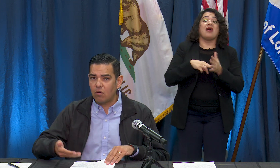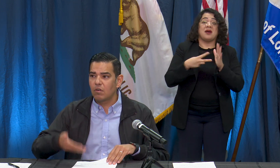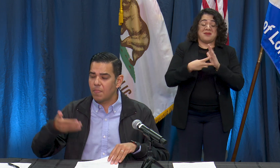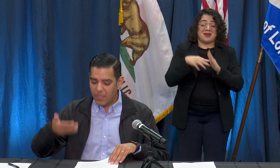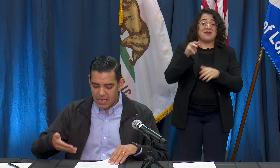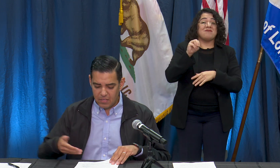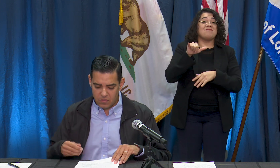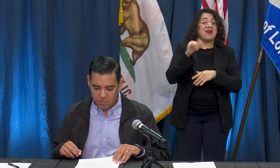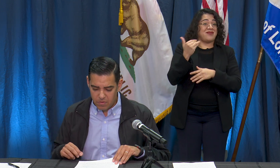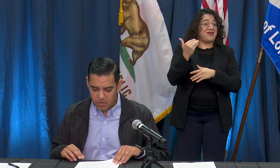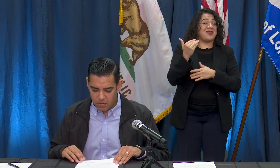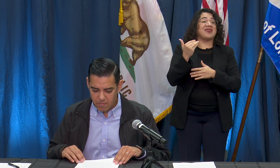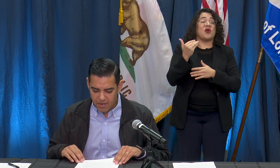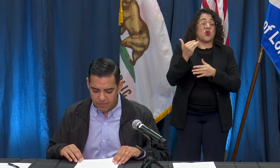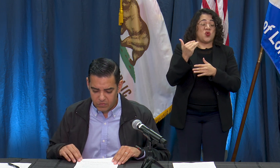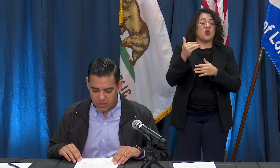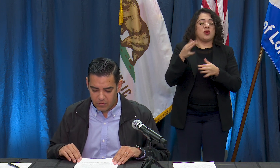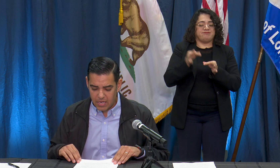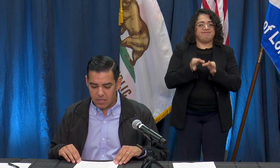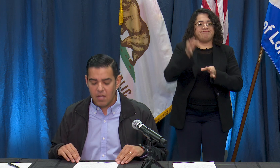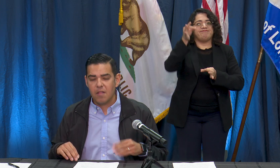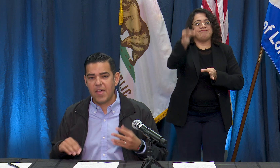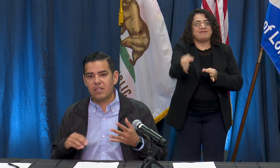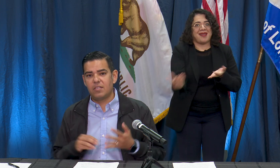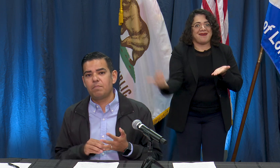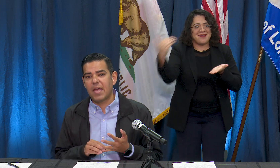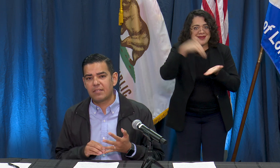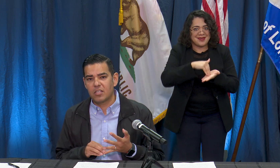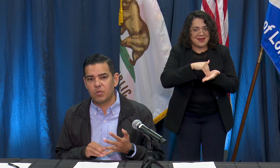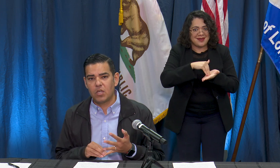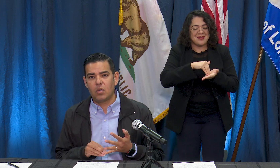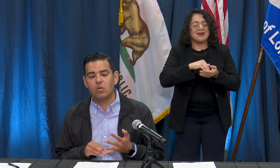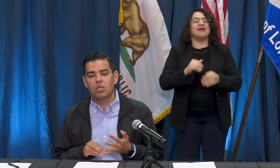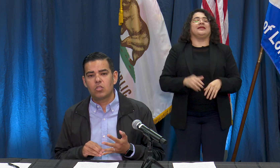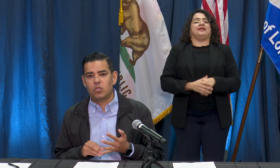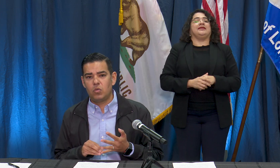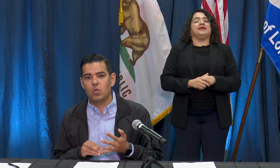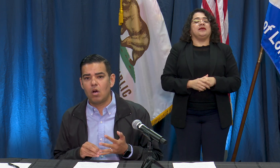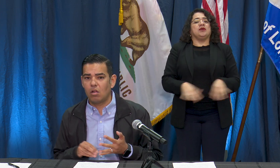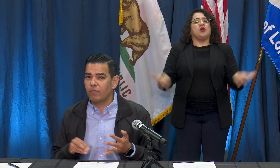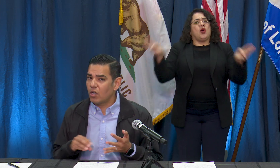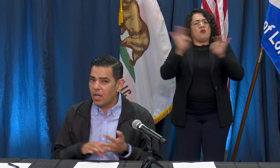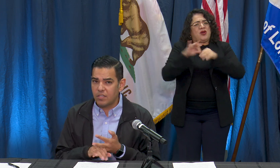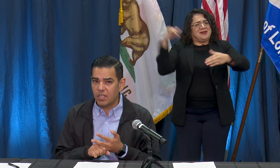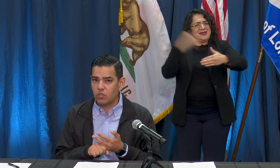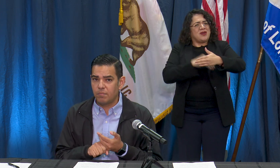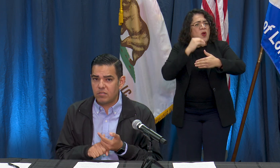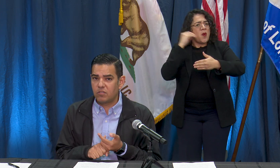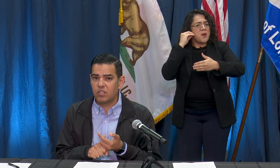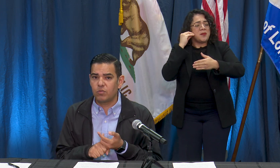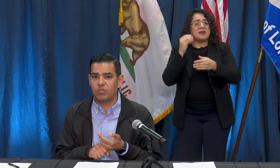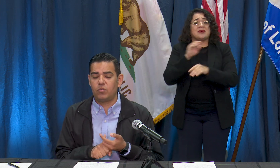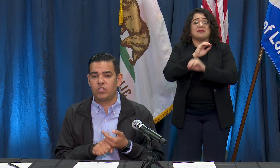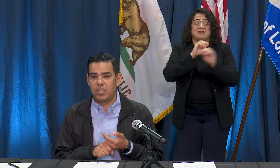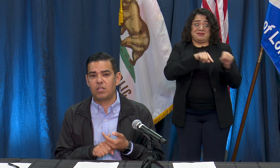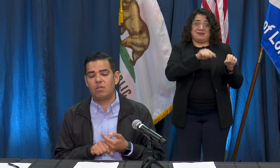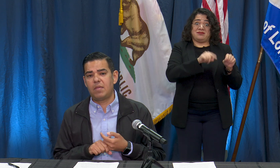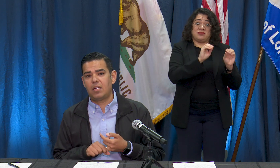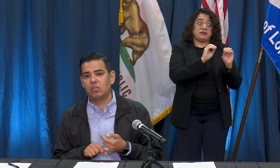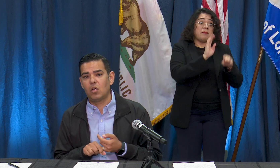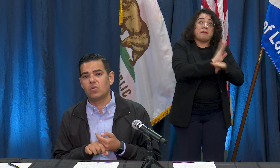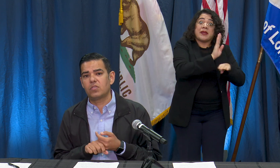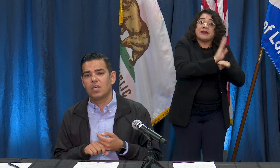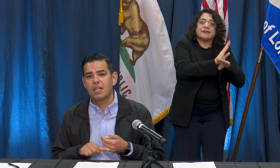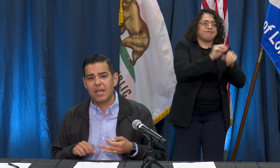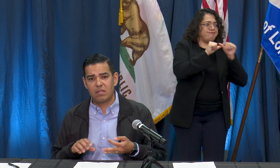as of now, that is the May 15th date. That has impacts, as we know, to all of our non-essential businesses, which need to